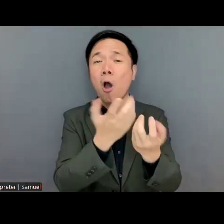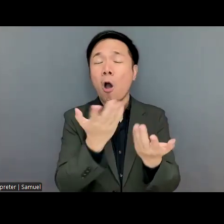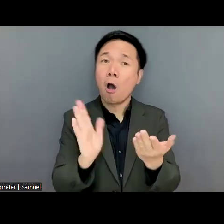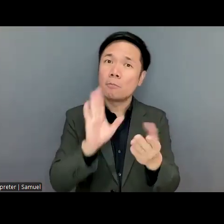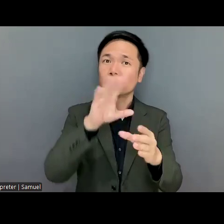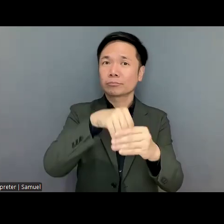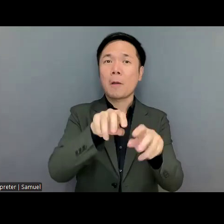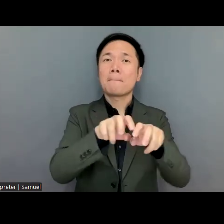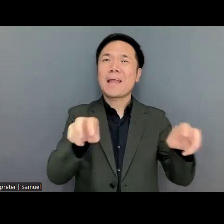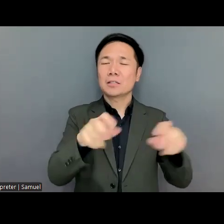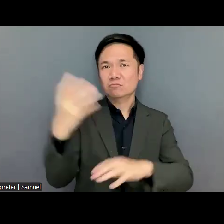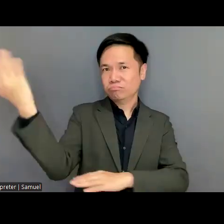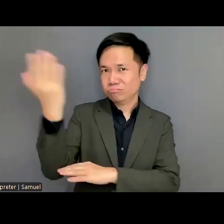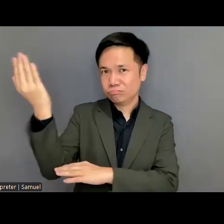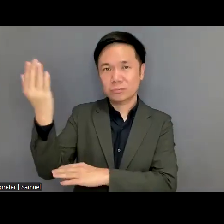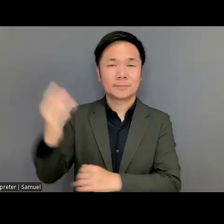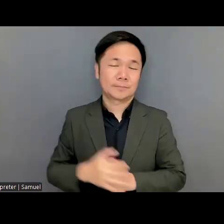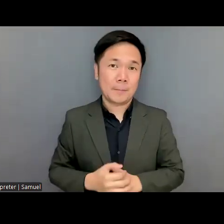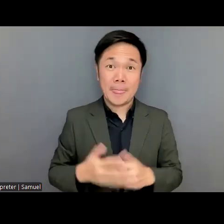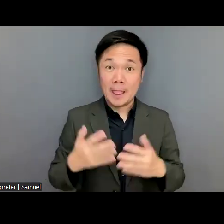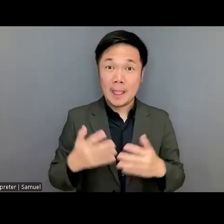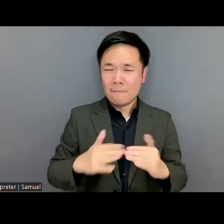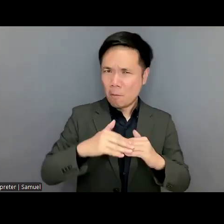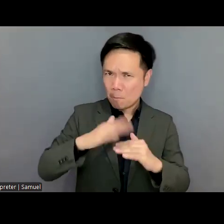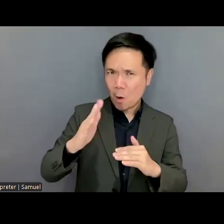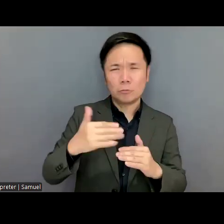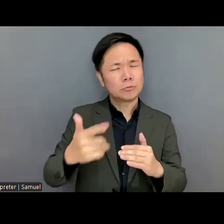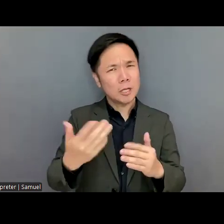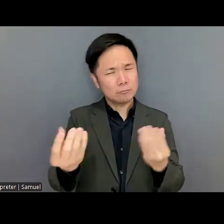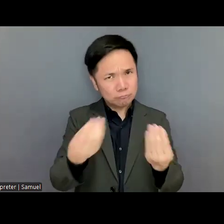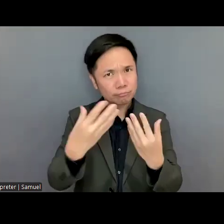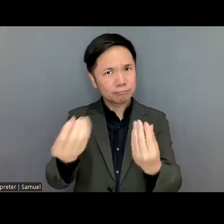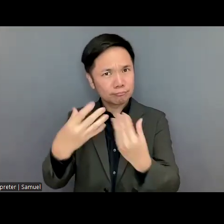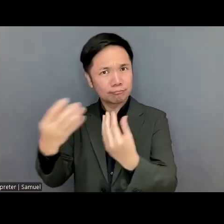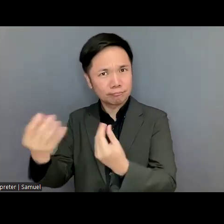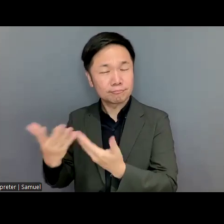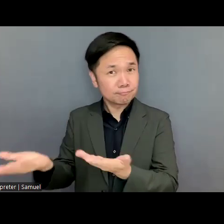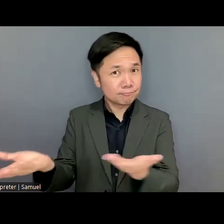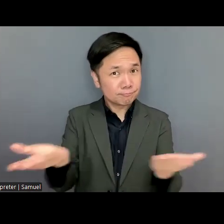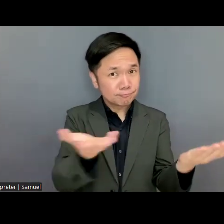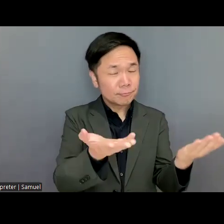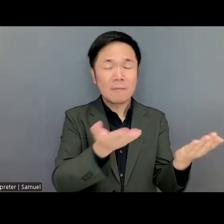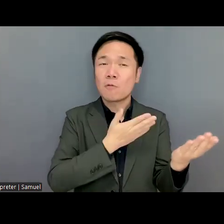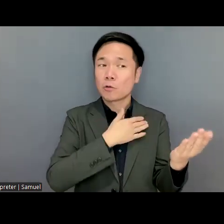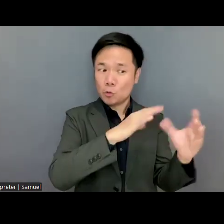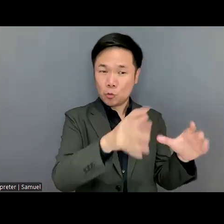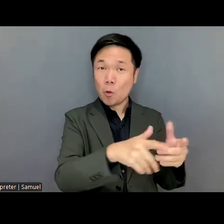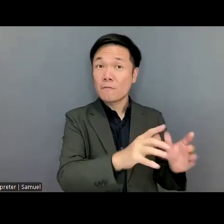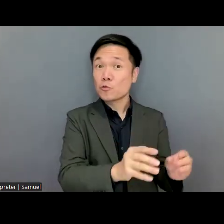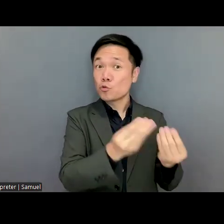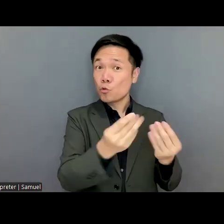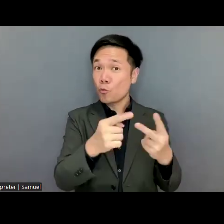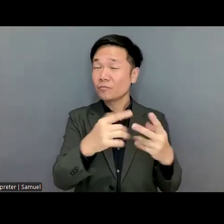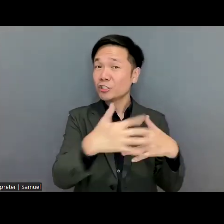Summit. We will be also collecting other kind of inputs from different groups, especially youth, Indigenous